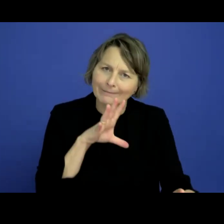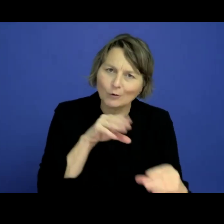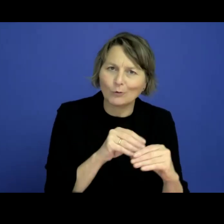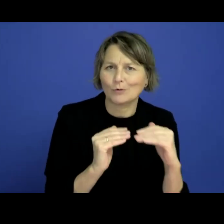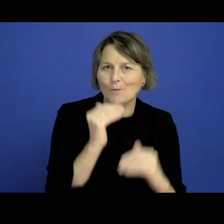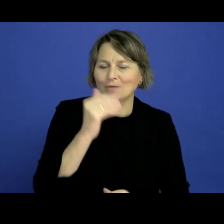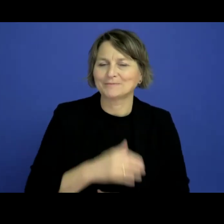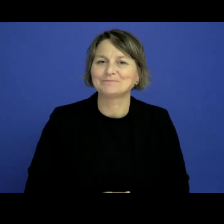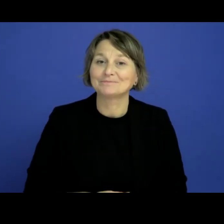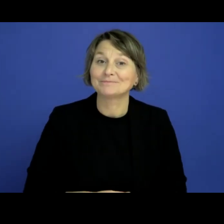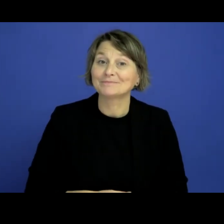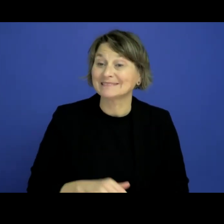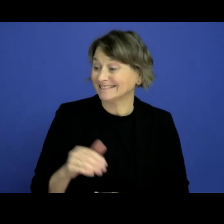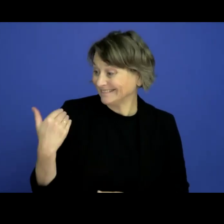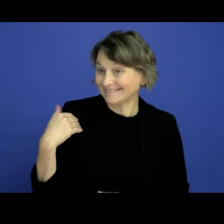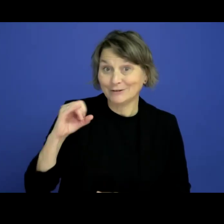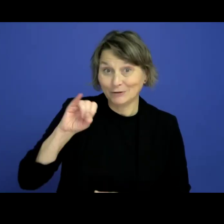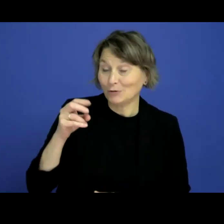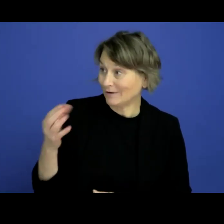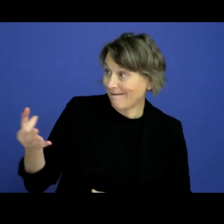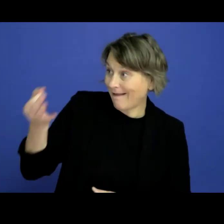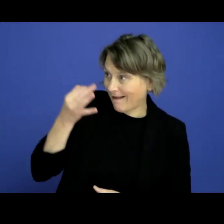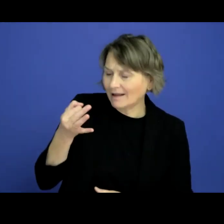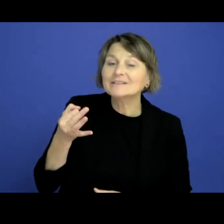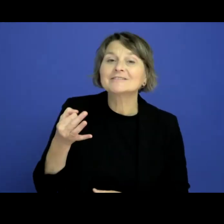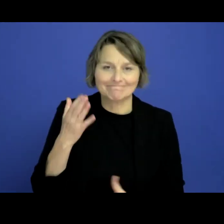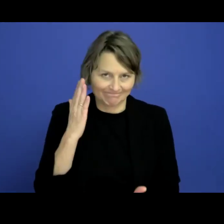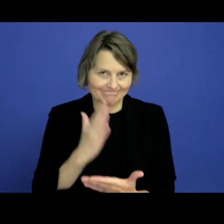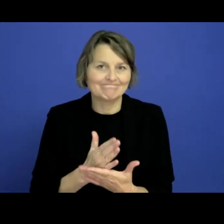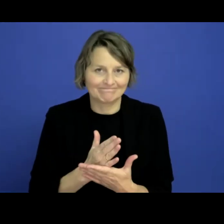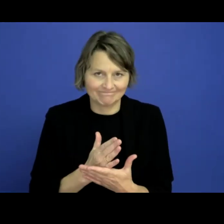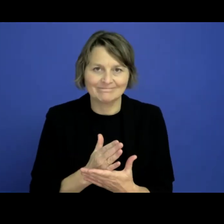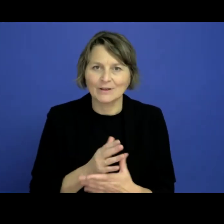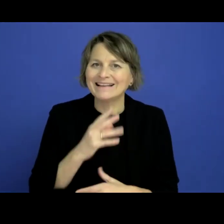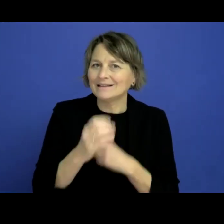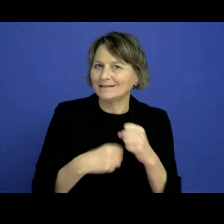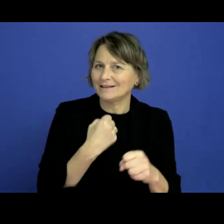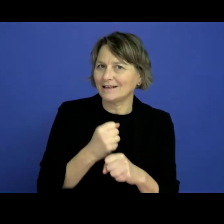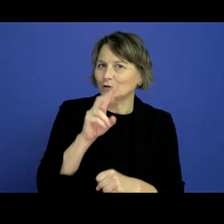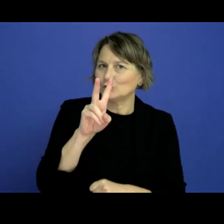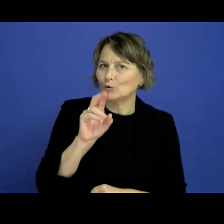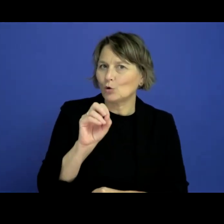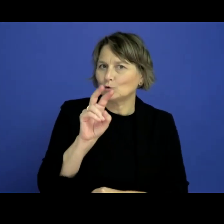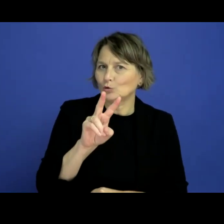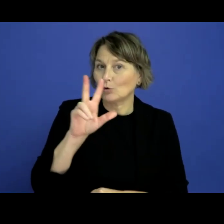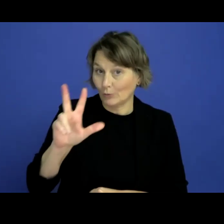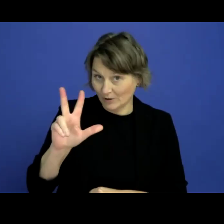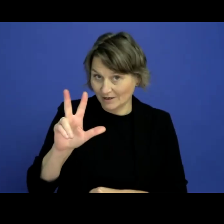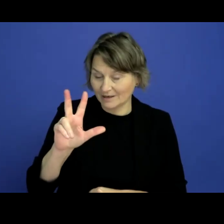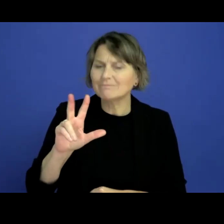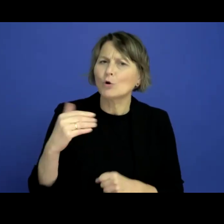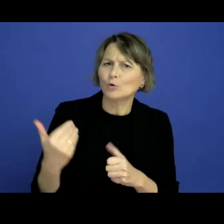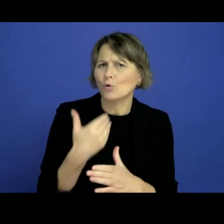question. Indeed, we at AXA, we have launched in 2023 the We Care program, which is our global health